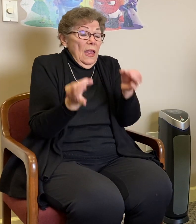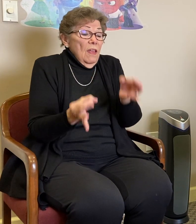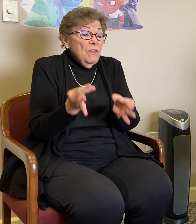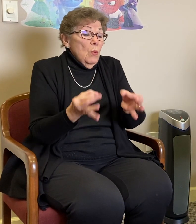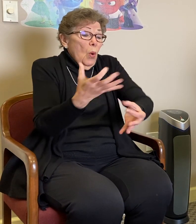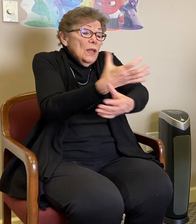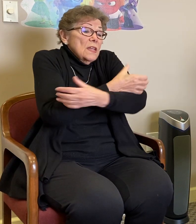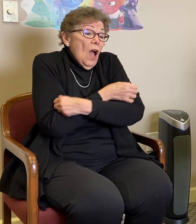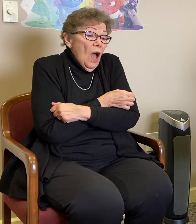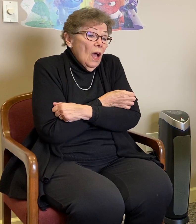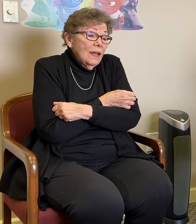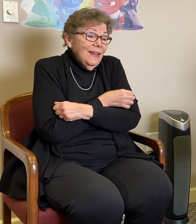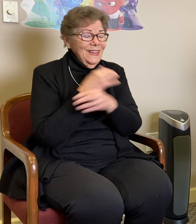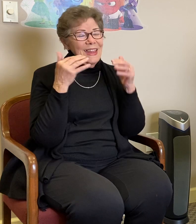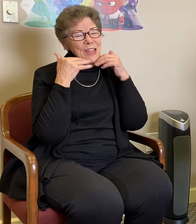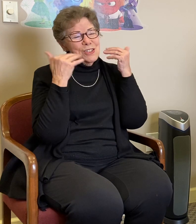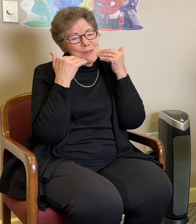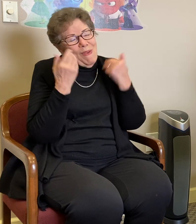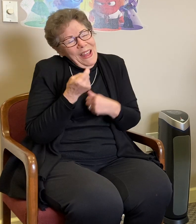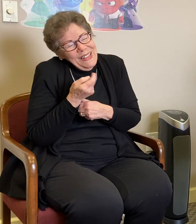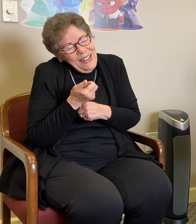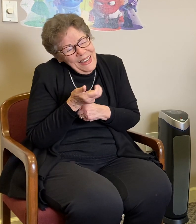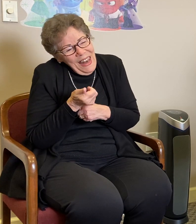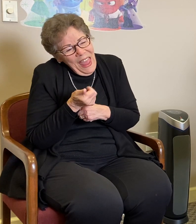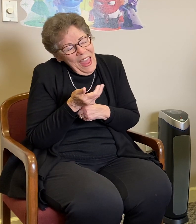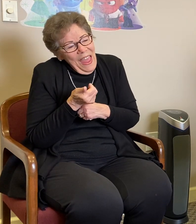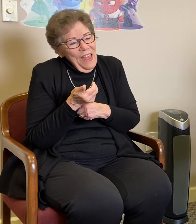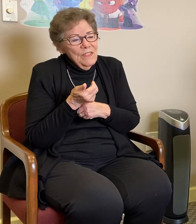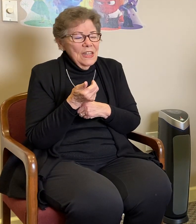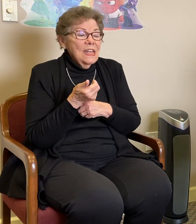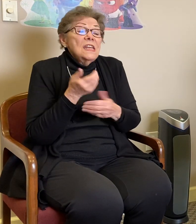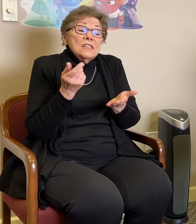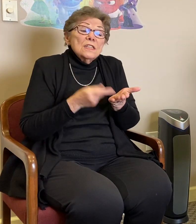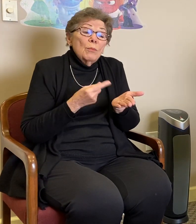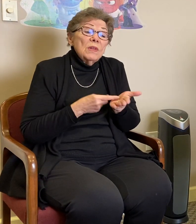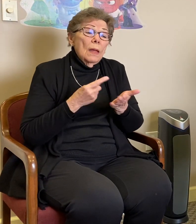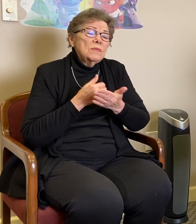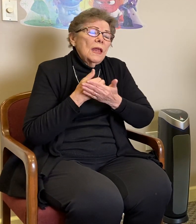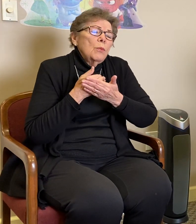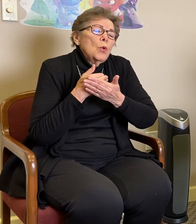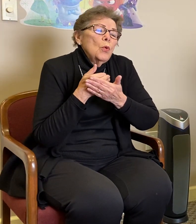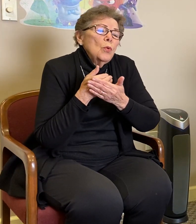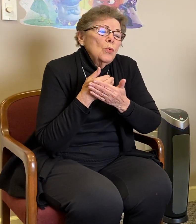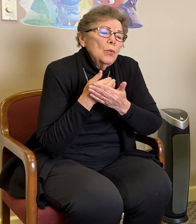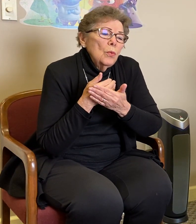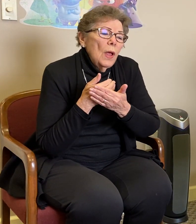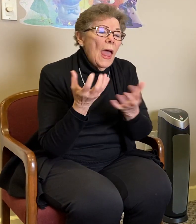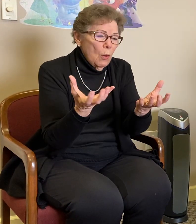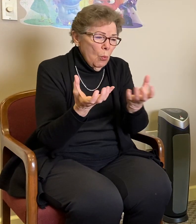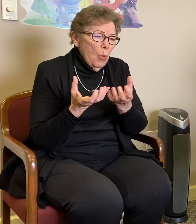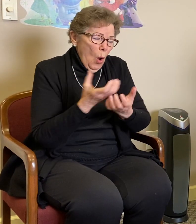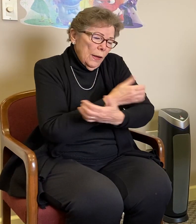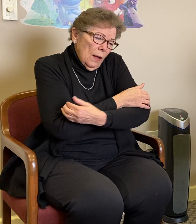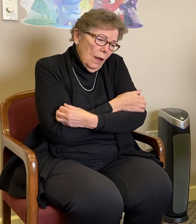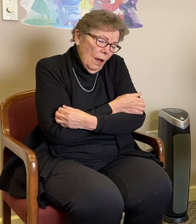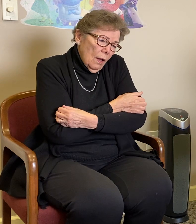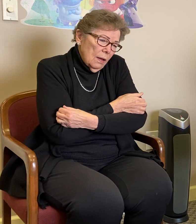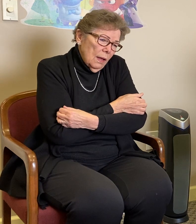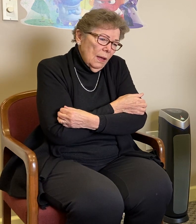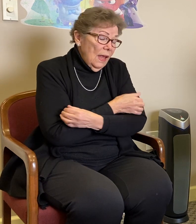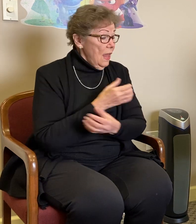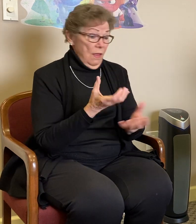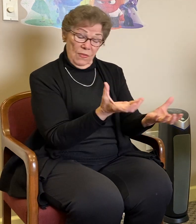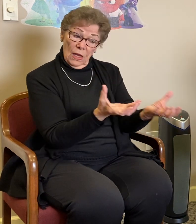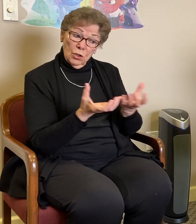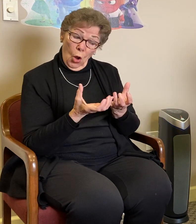will gurgle and smile, and sometimes they will lean into you. If they don't